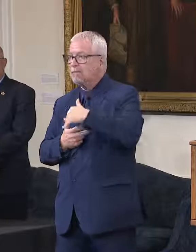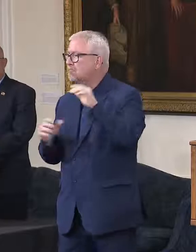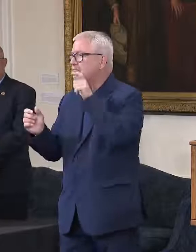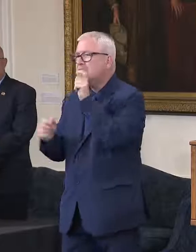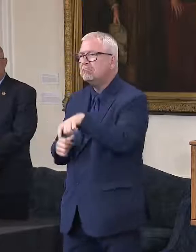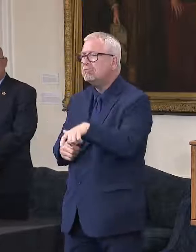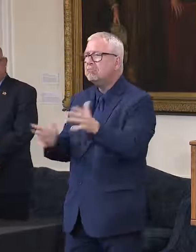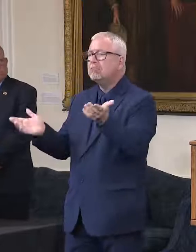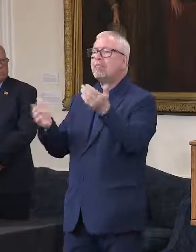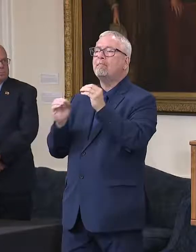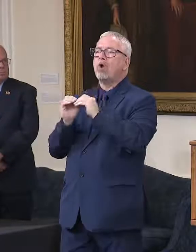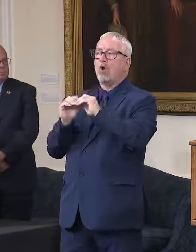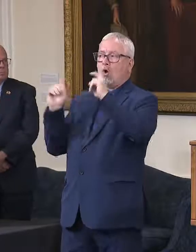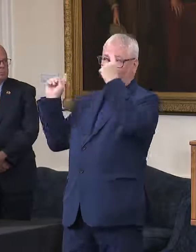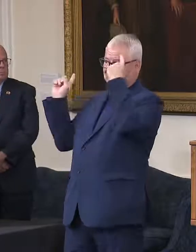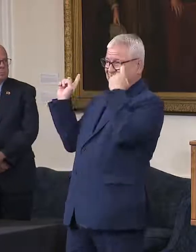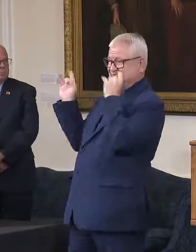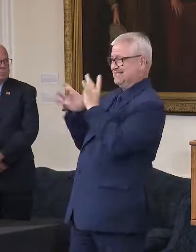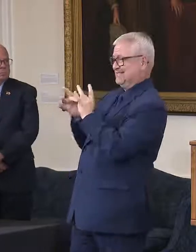governor mentioned, we've updated our